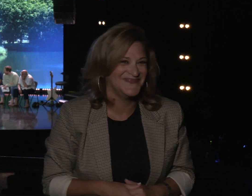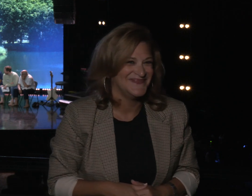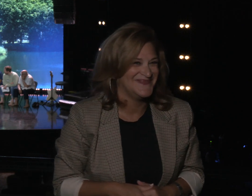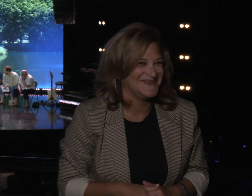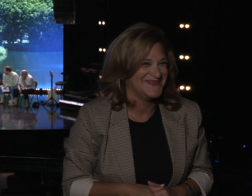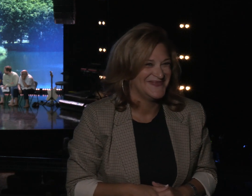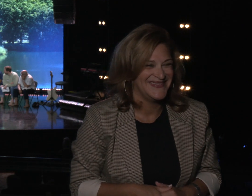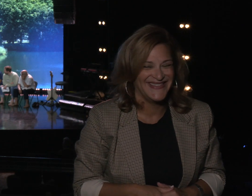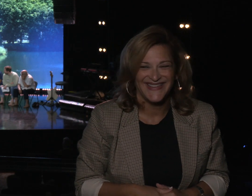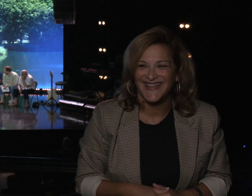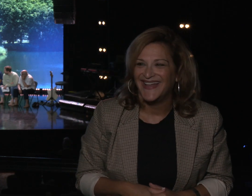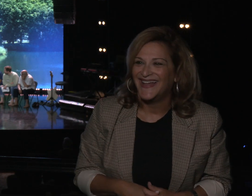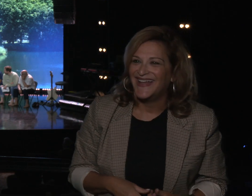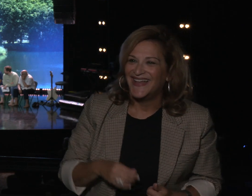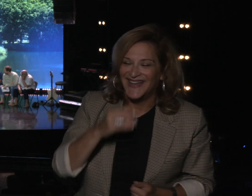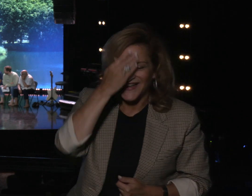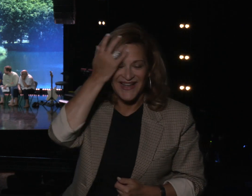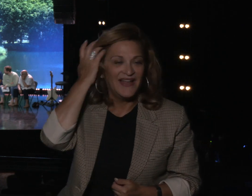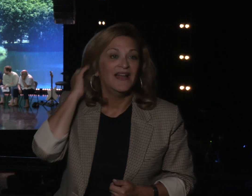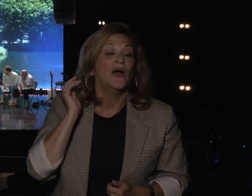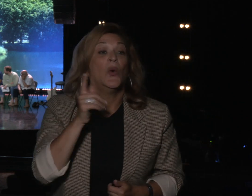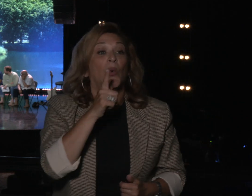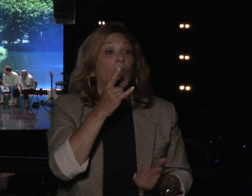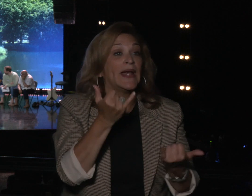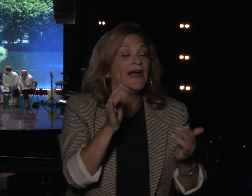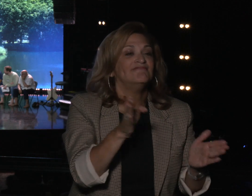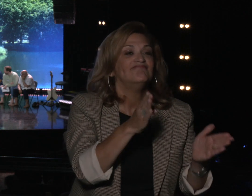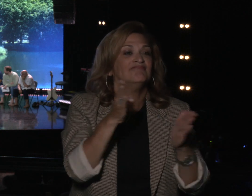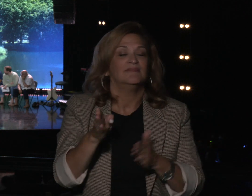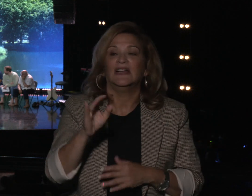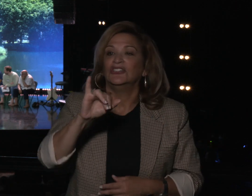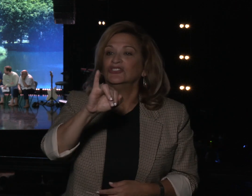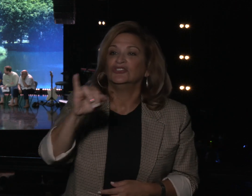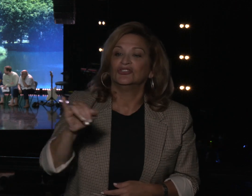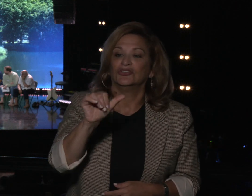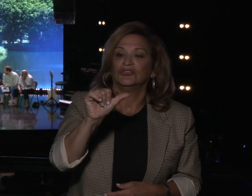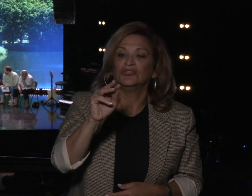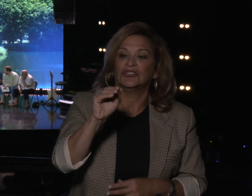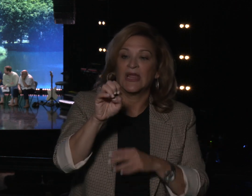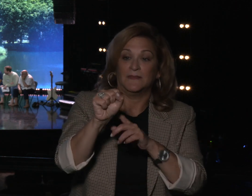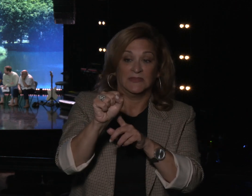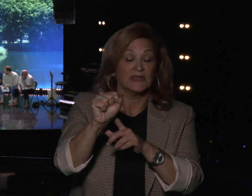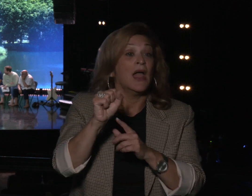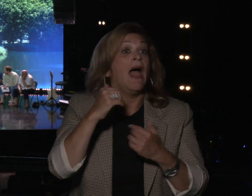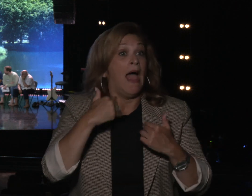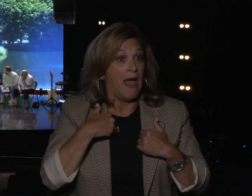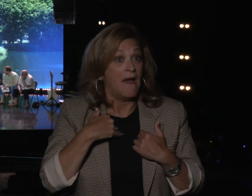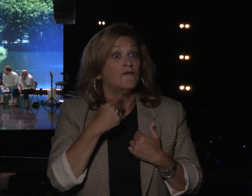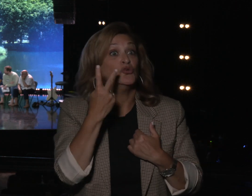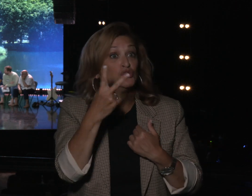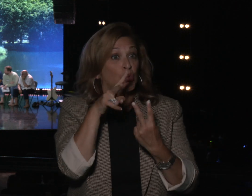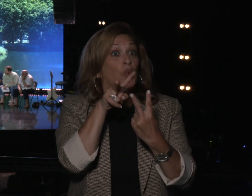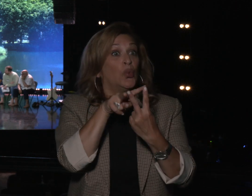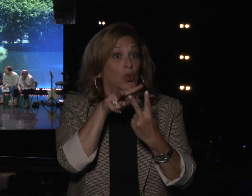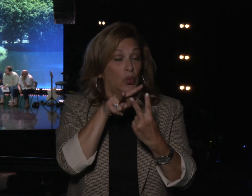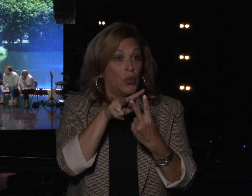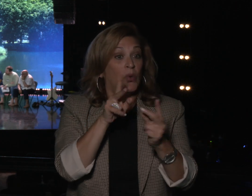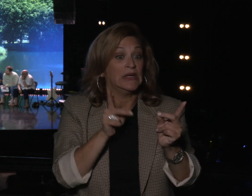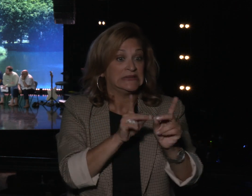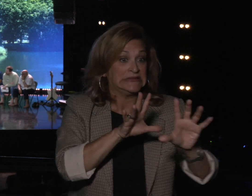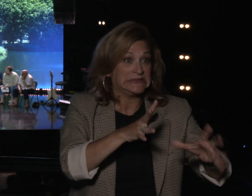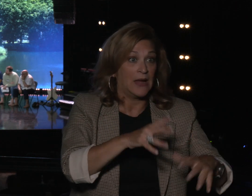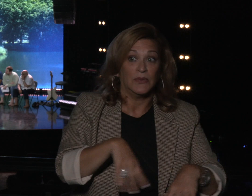We come to James. There's actually two disciples named James, and they differentiated